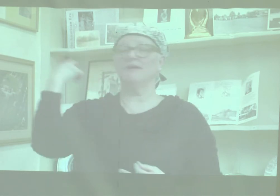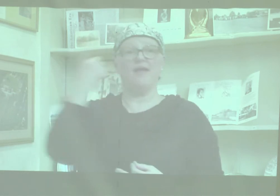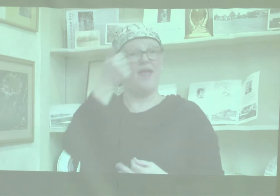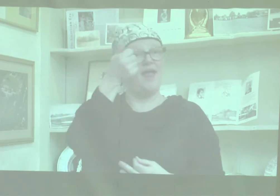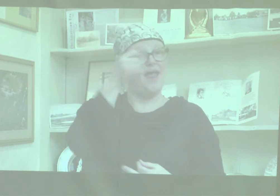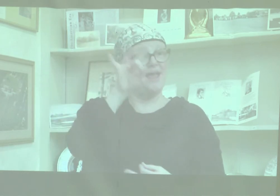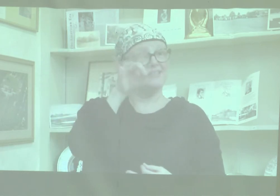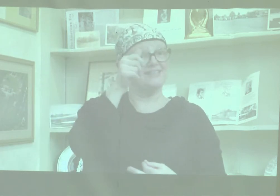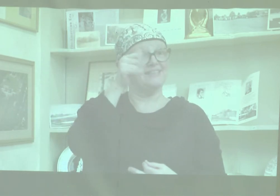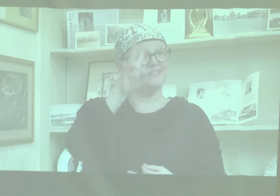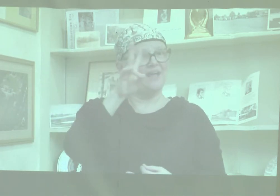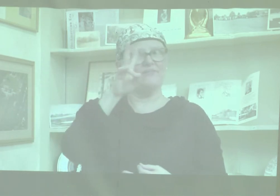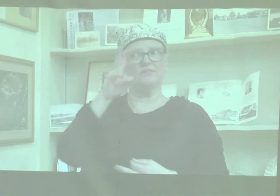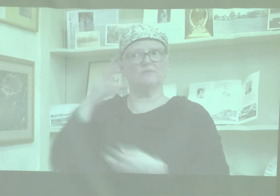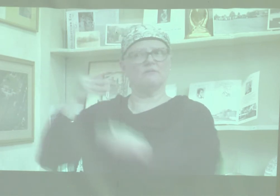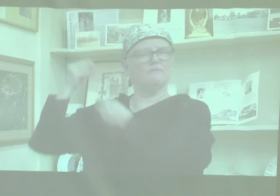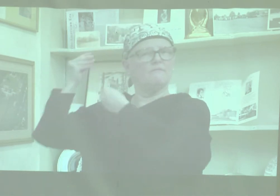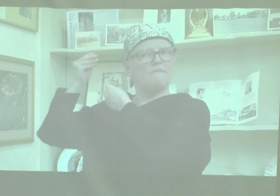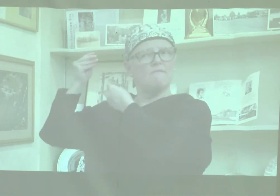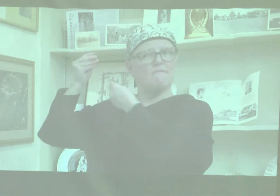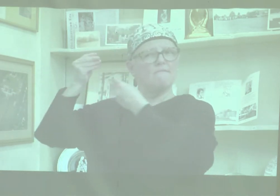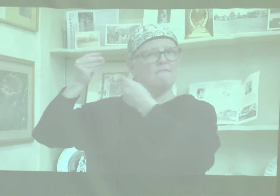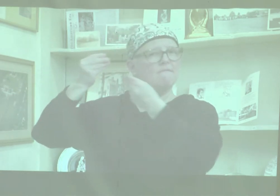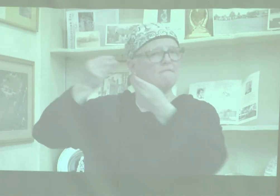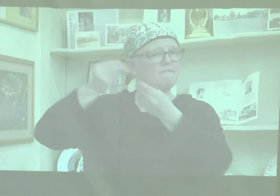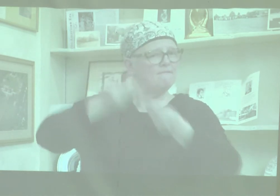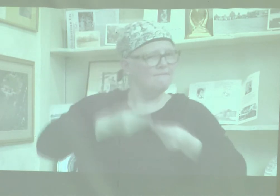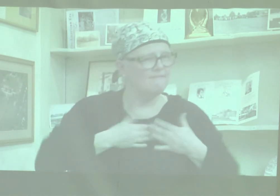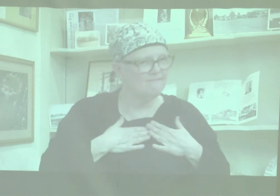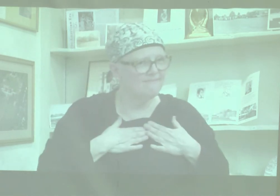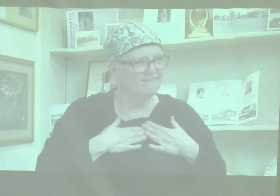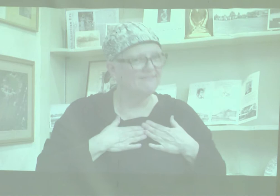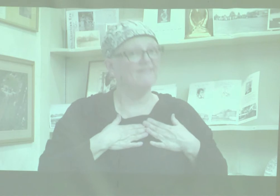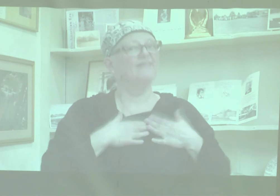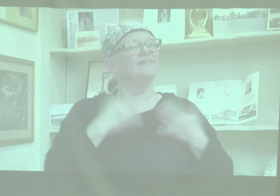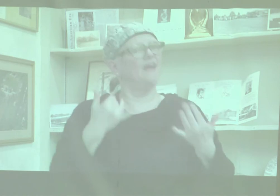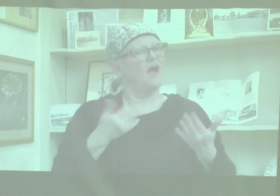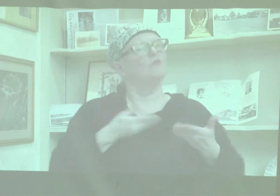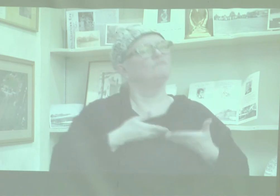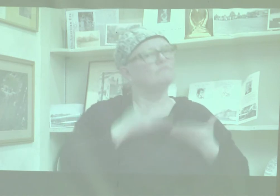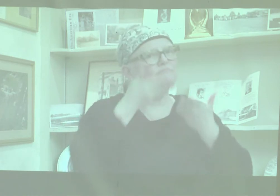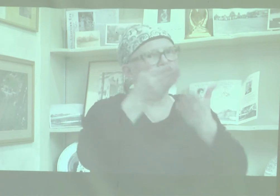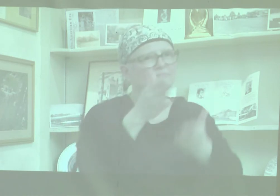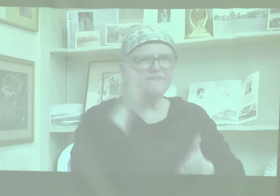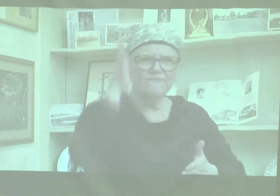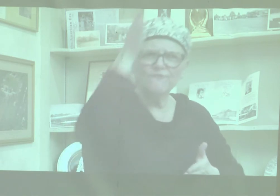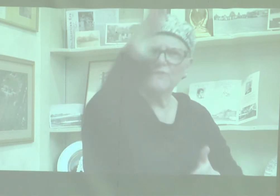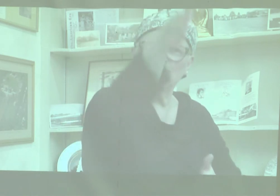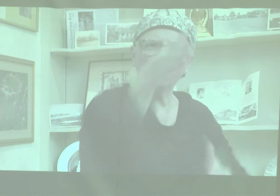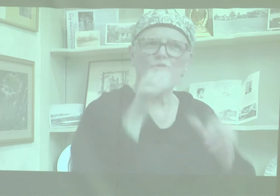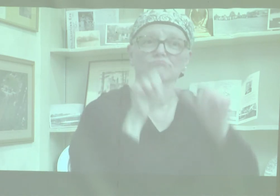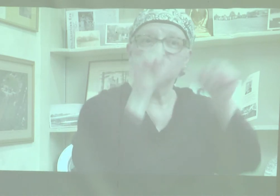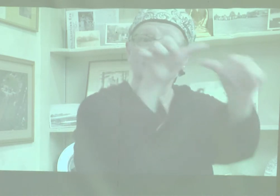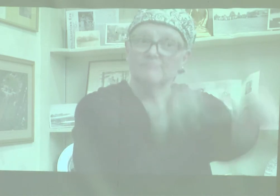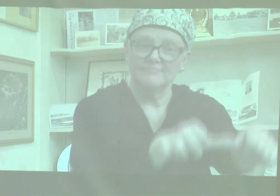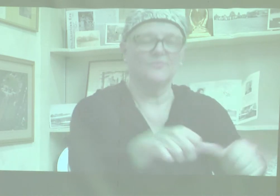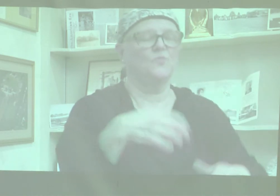He was also thankful for the spirit that had been passed on since 1817, and he wanted it